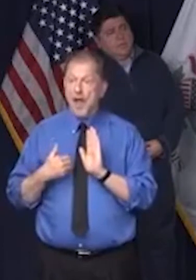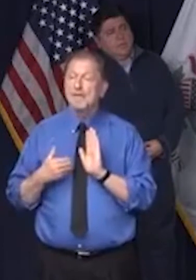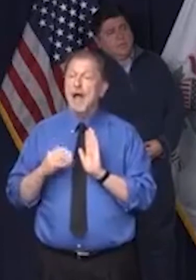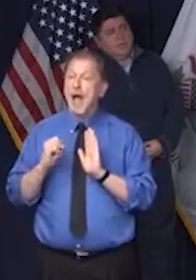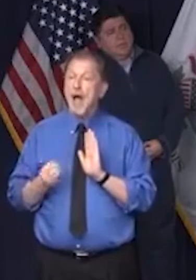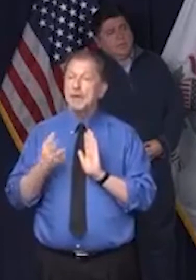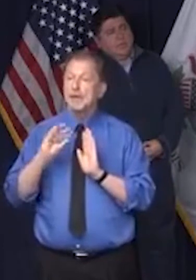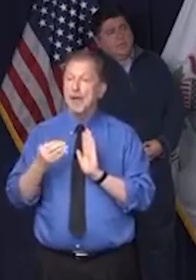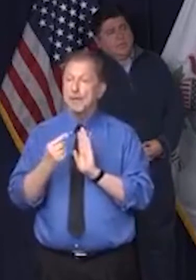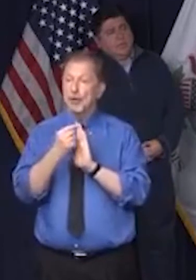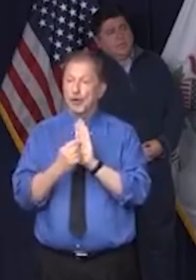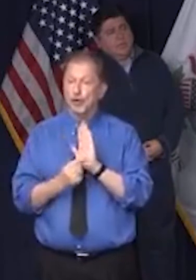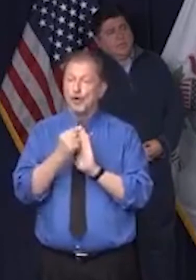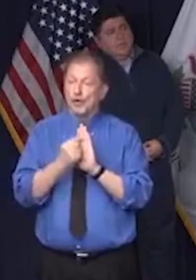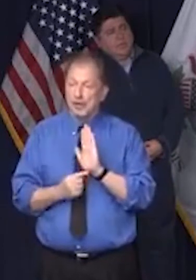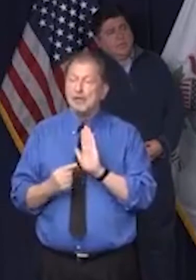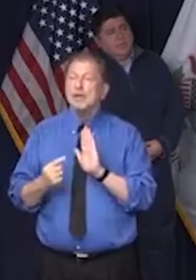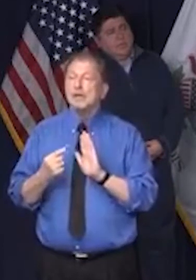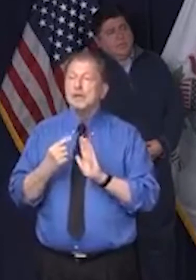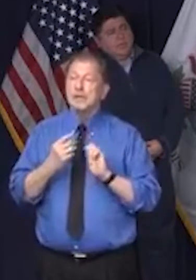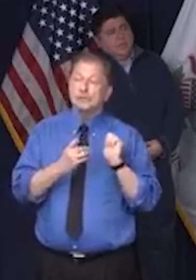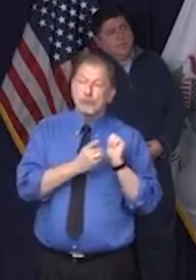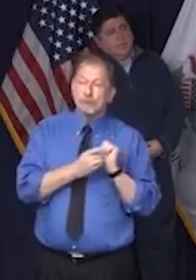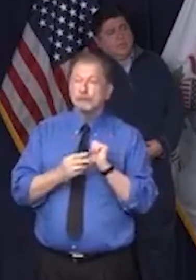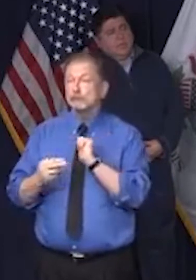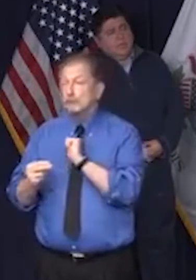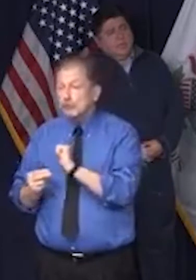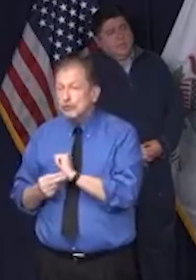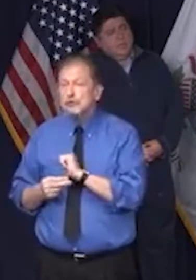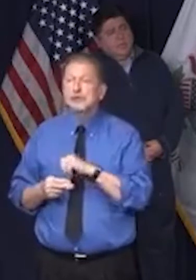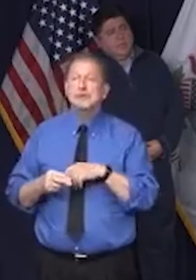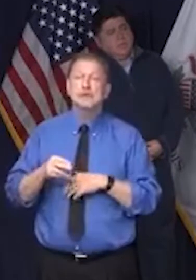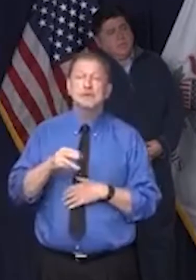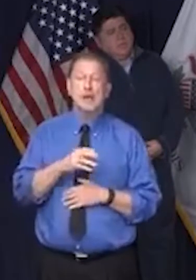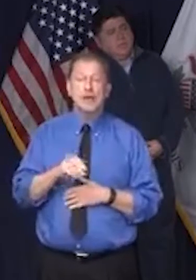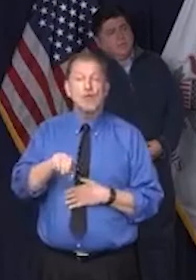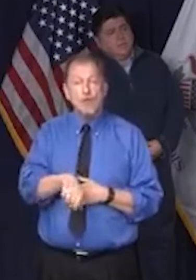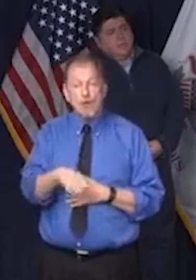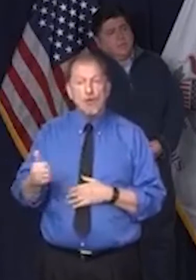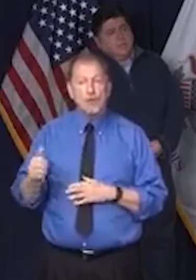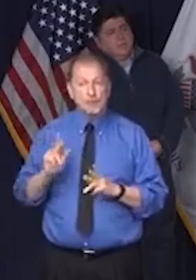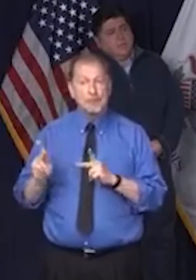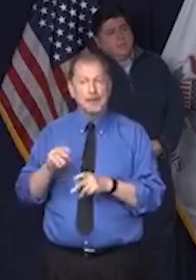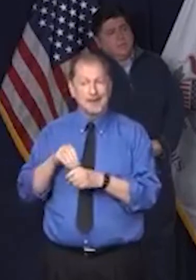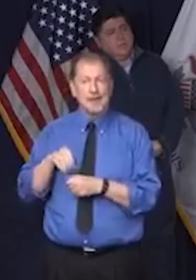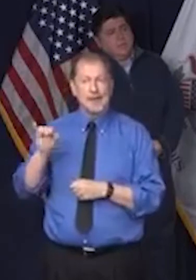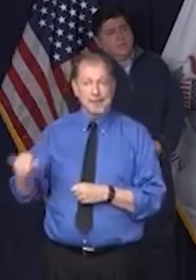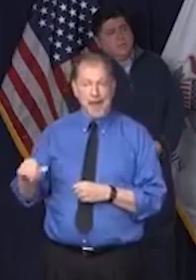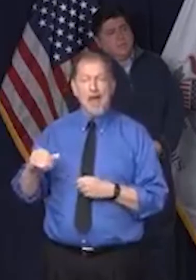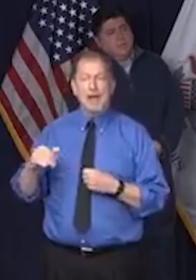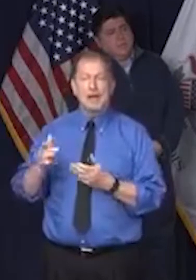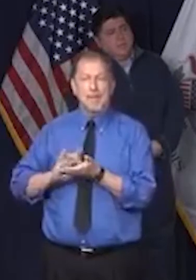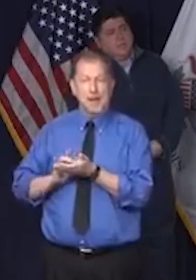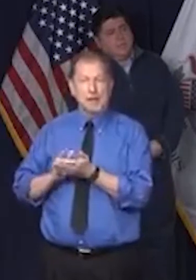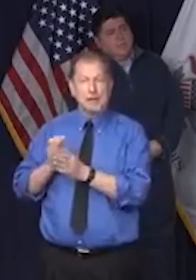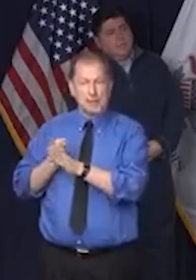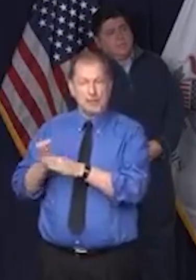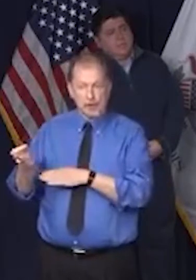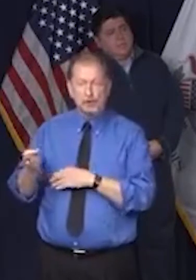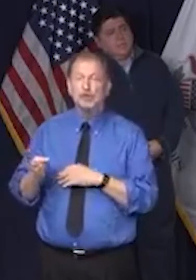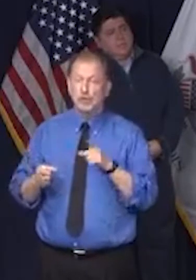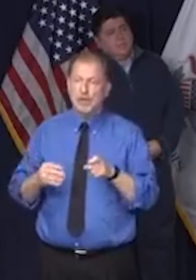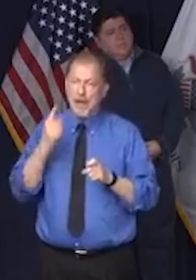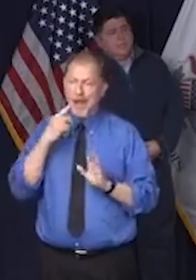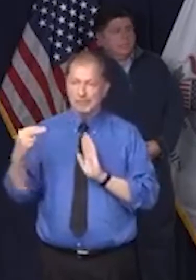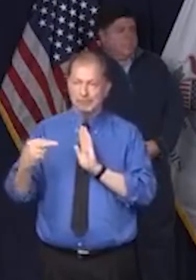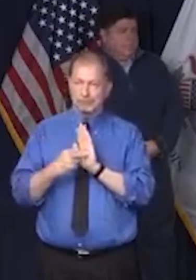workers, different types of healthcare workers, and we can get to those numbers specifically so that you can keep those. I